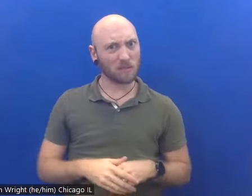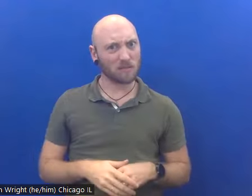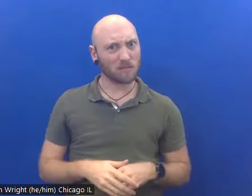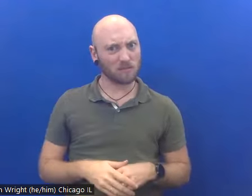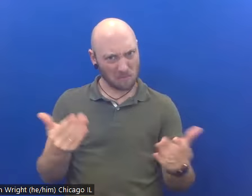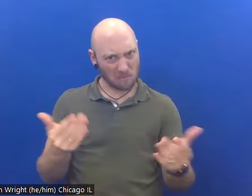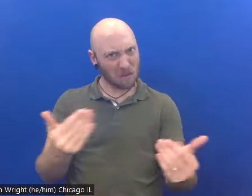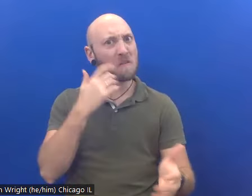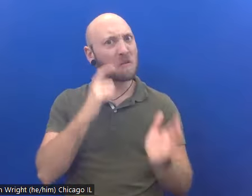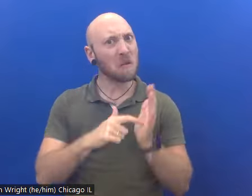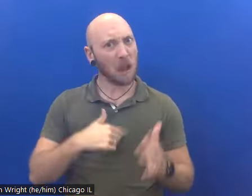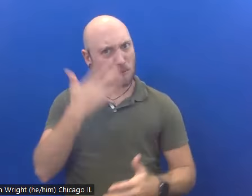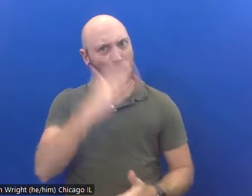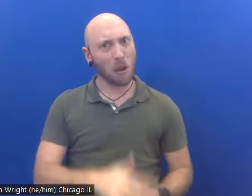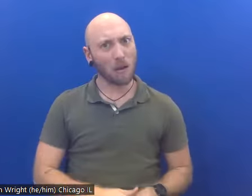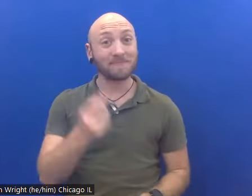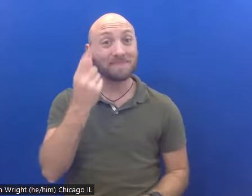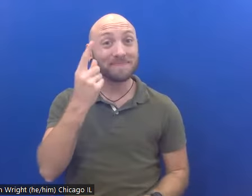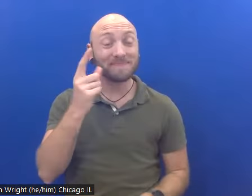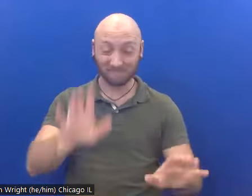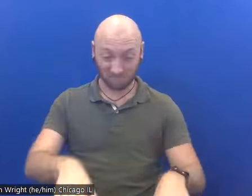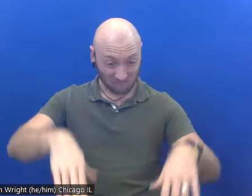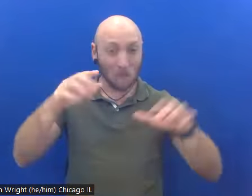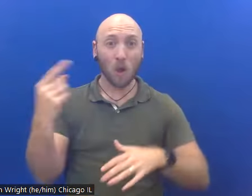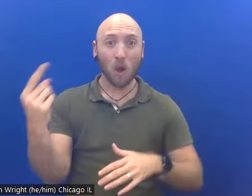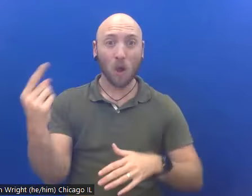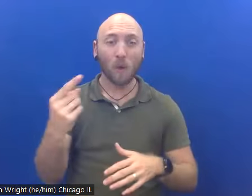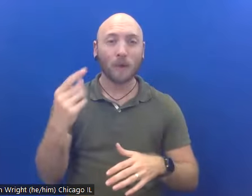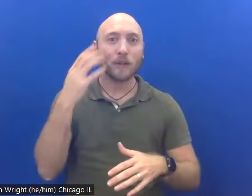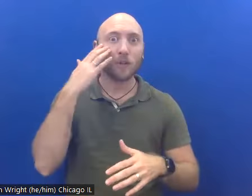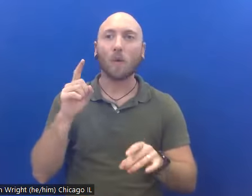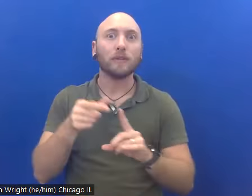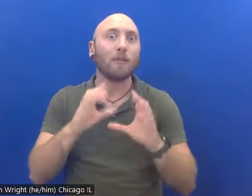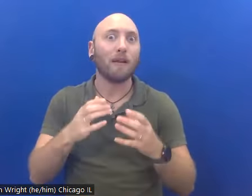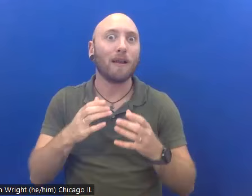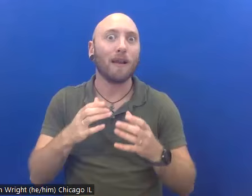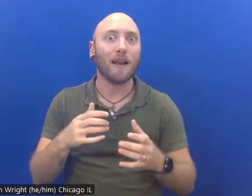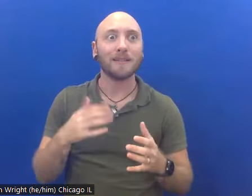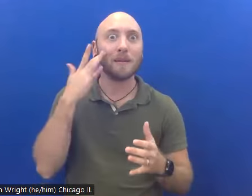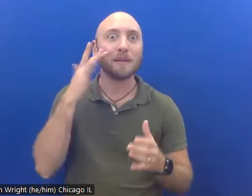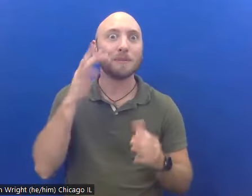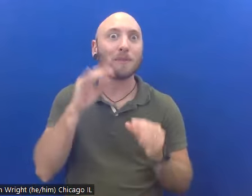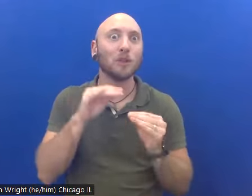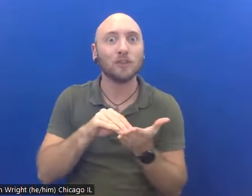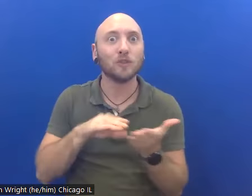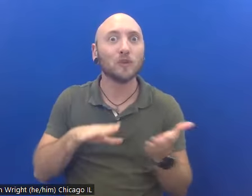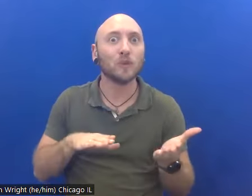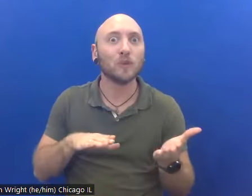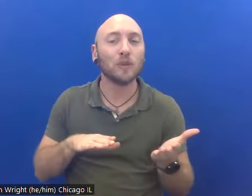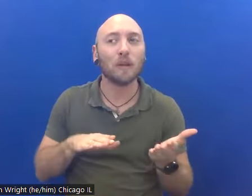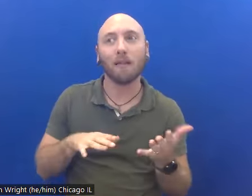all through childhood. Like I was in those special classes because like, I'm a smart guy. And so growing up,